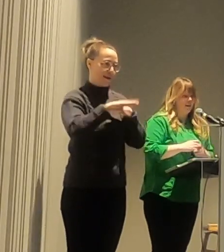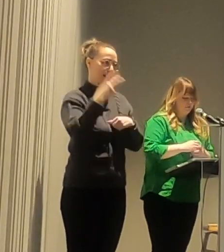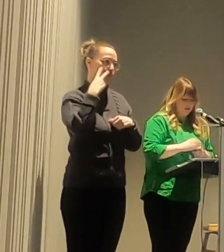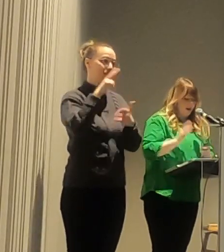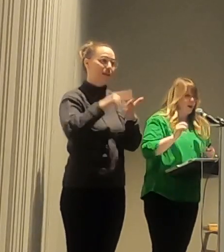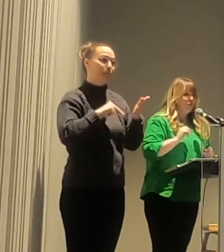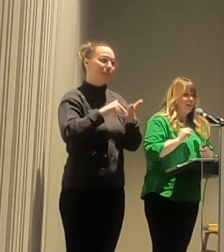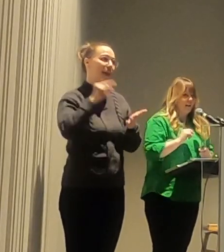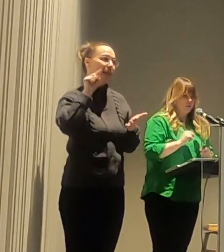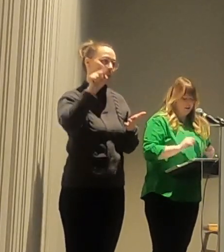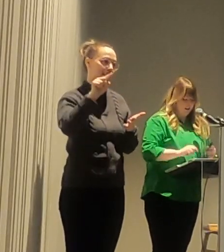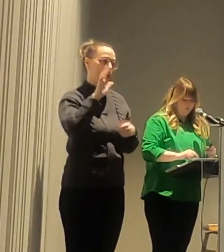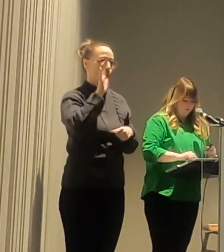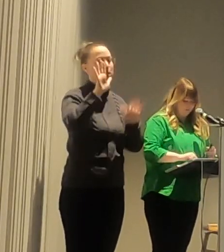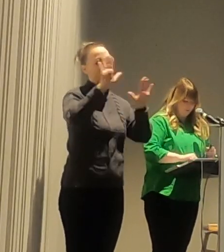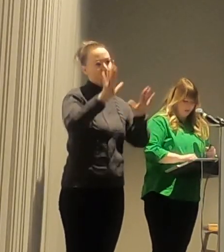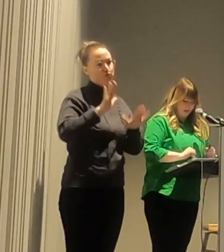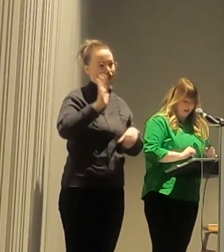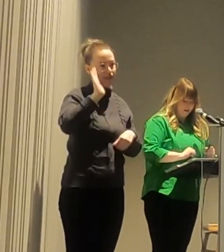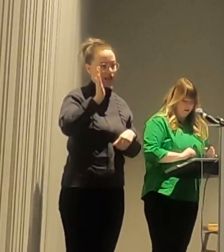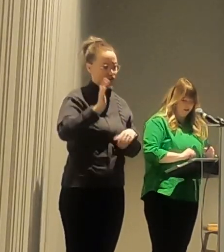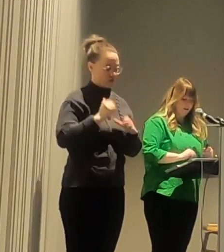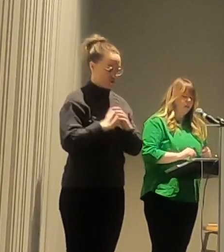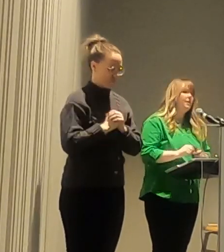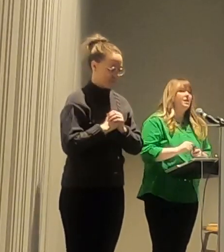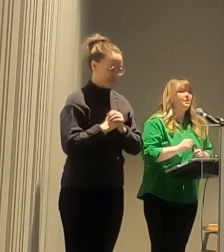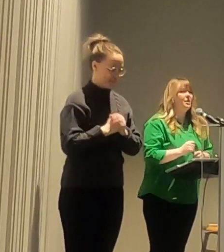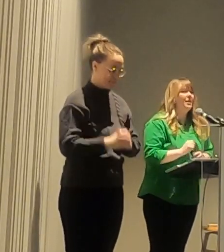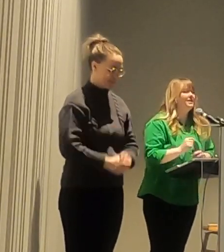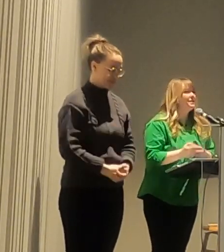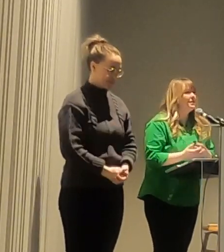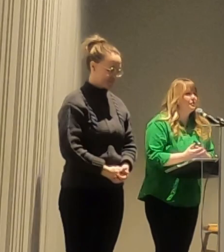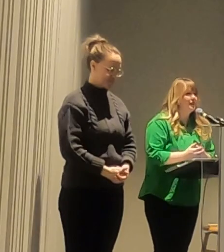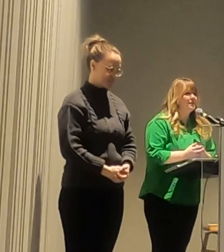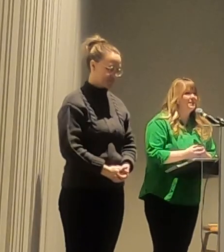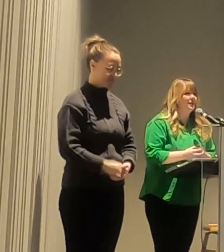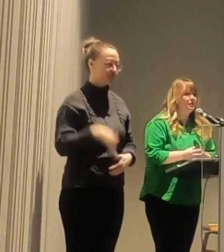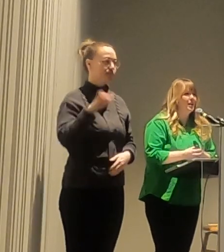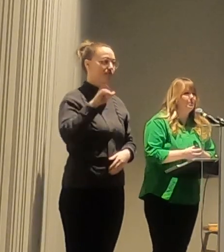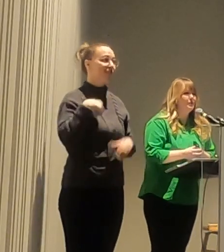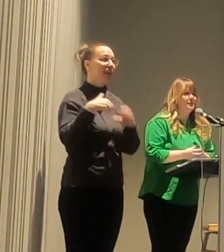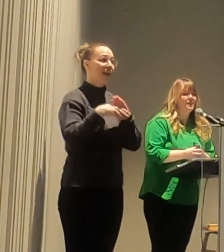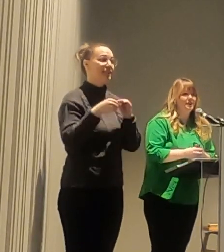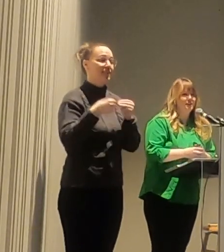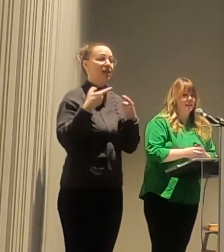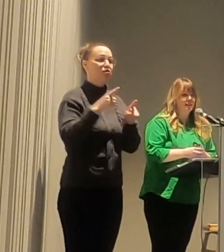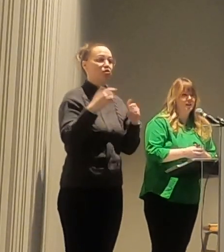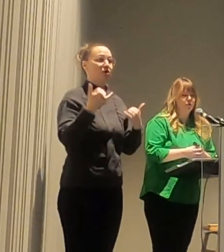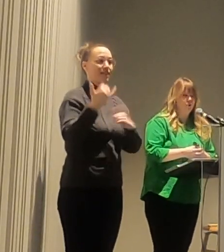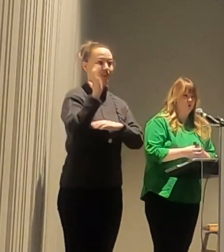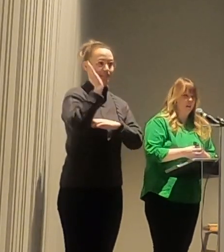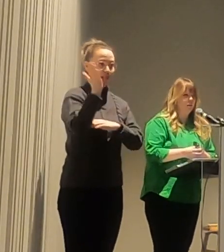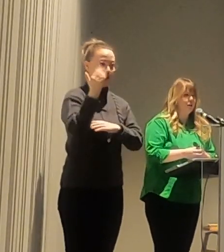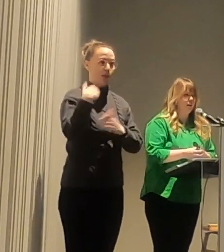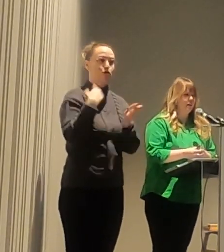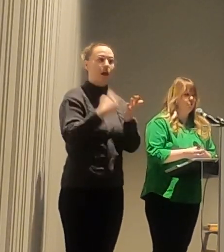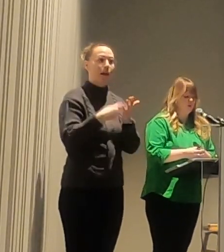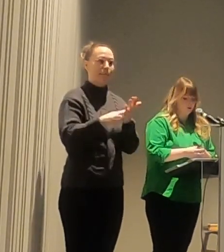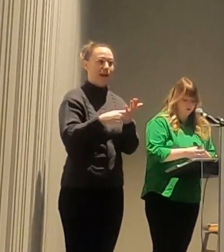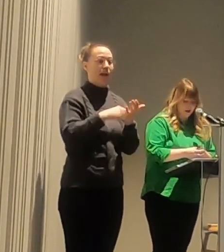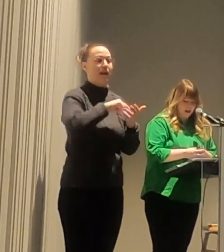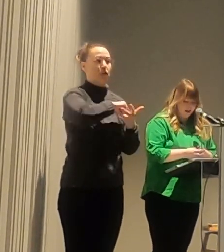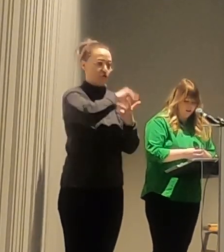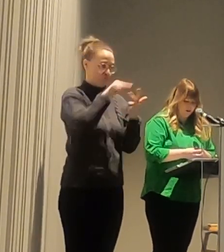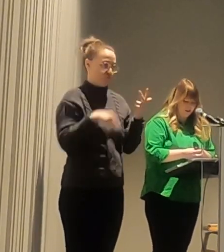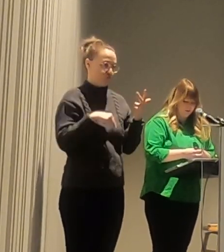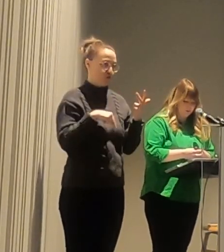surely be a great lecture. So as I said during this lecture, I'm going to discuss 3 Chinese